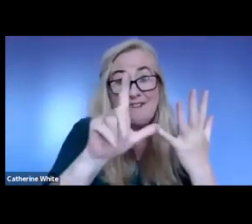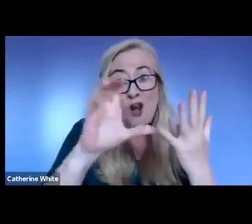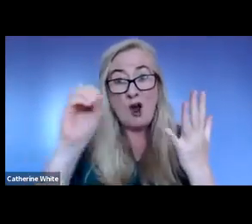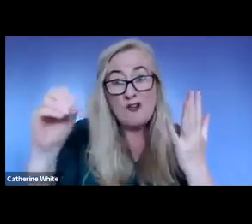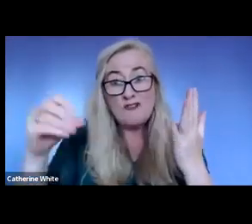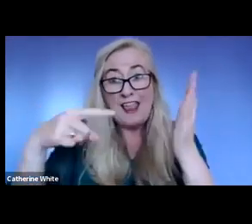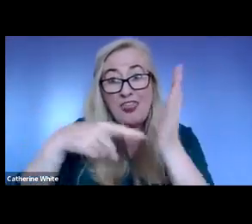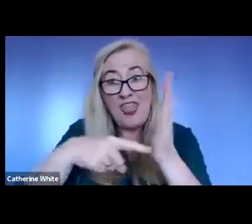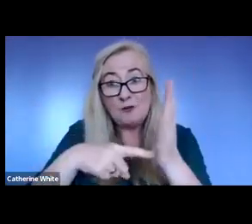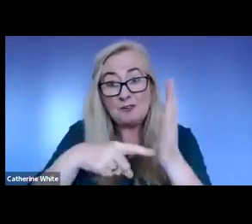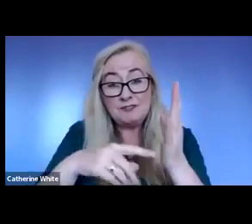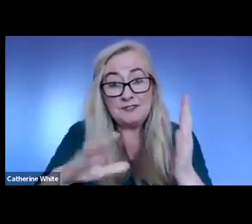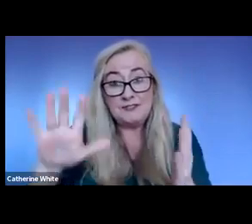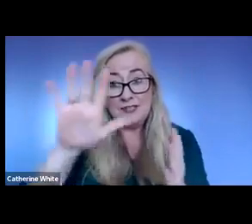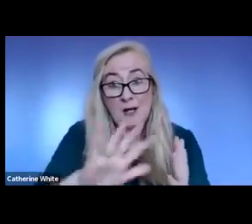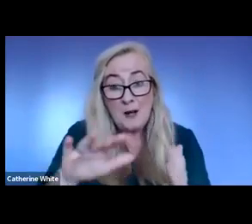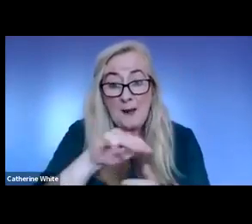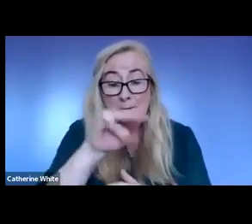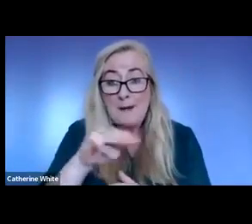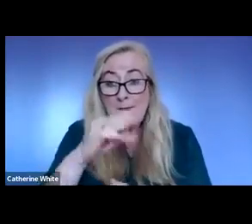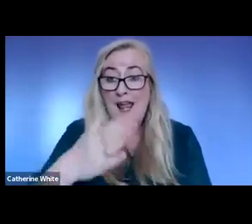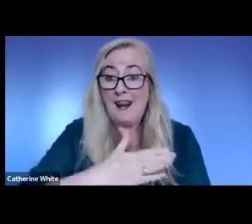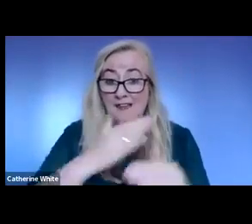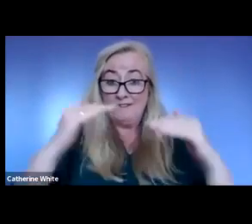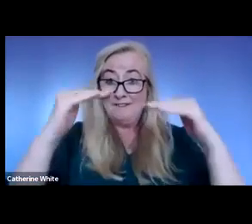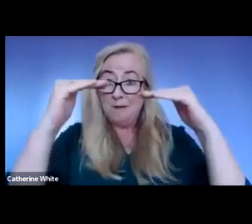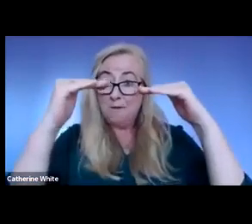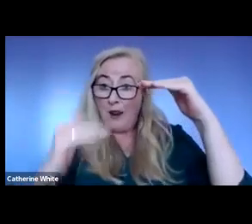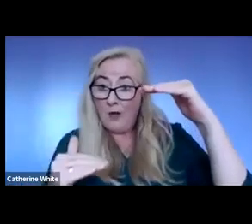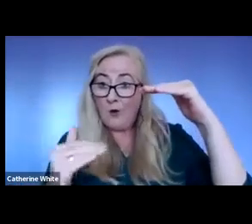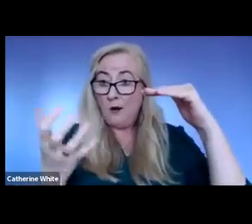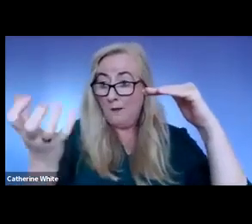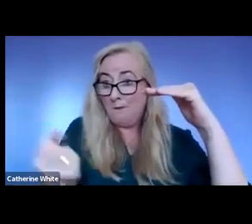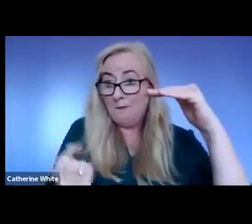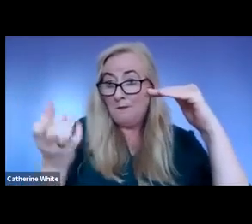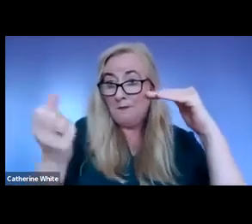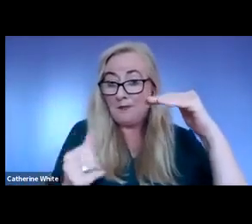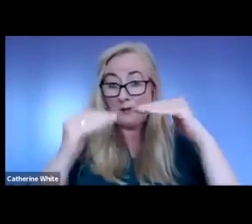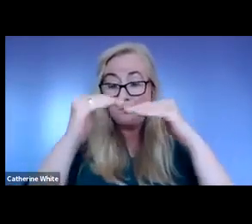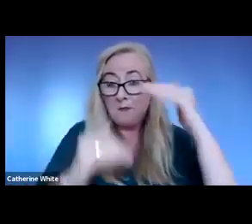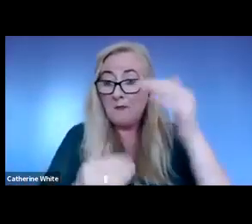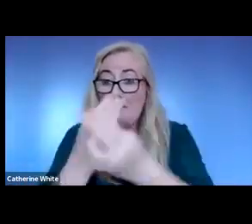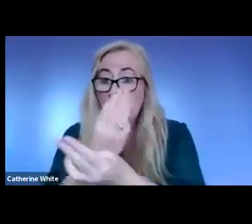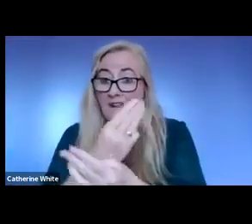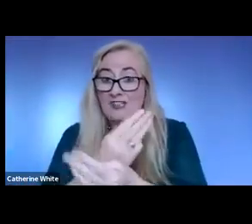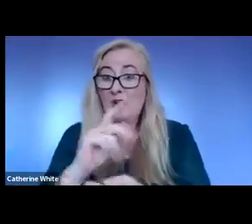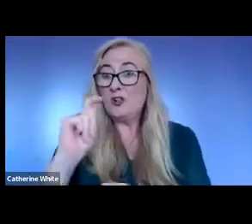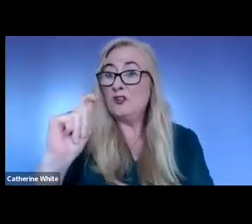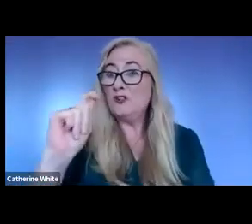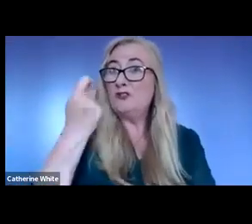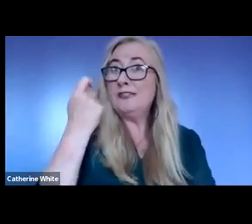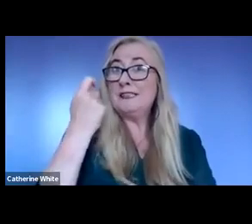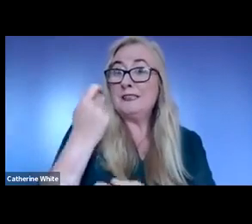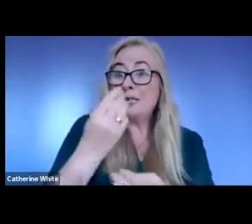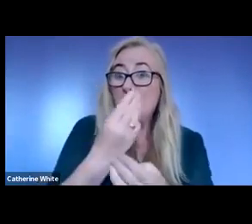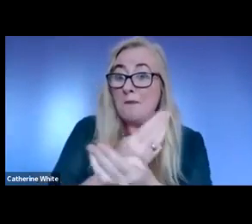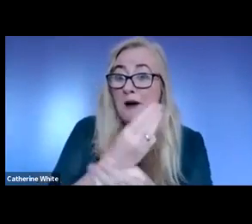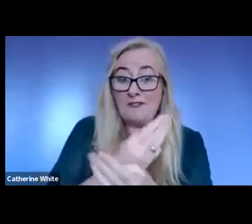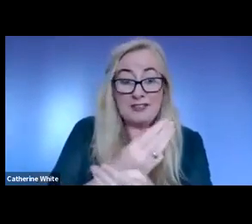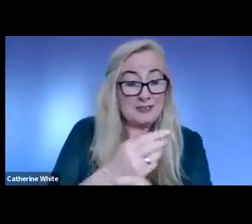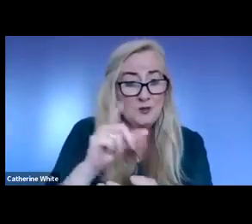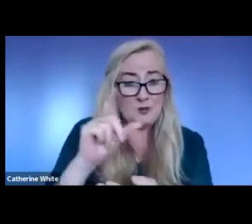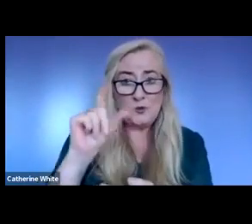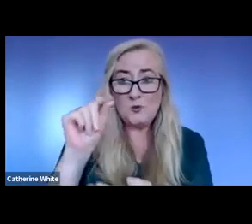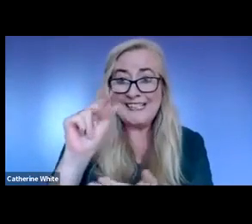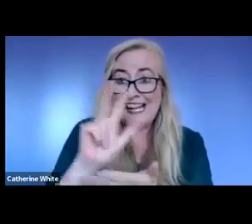mark of people living below the poverty line. The most recent poverty rate as of the